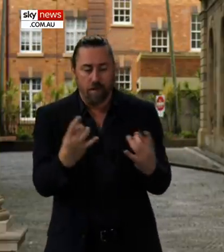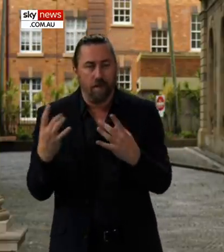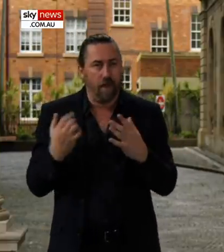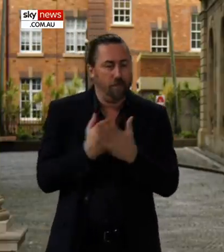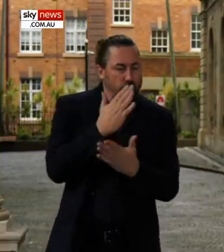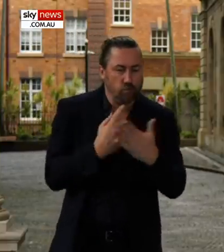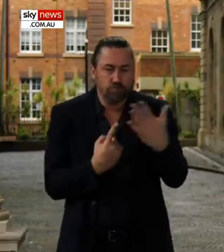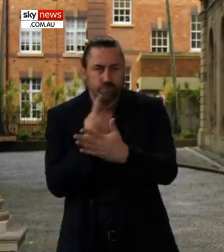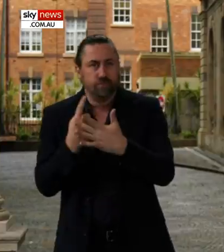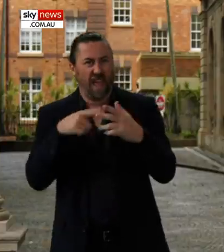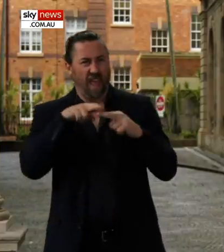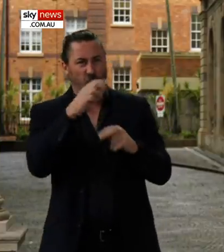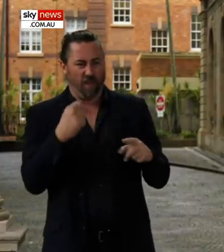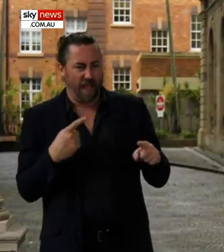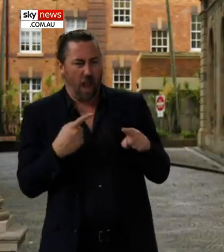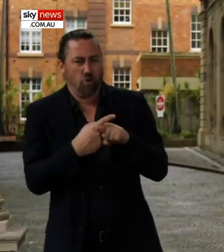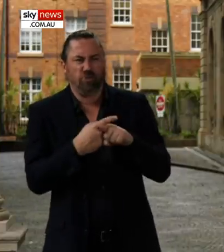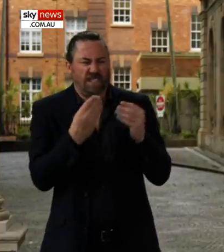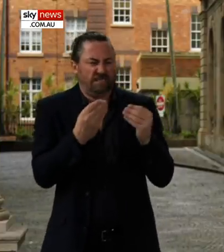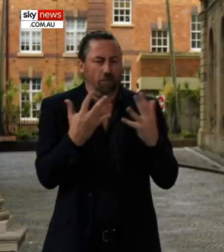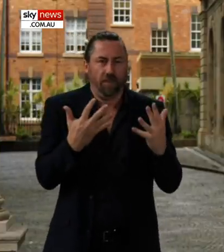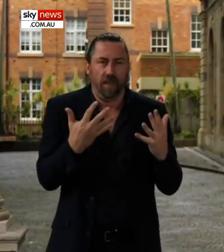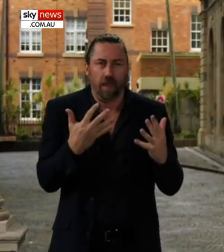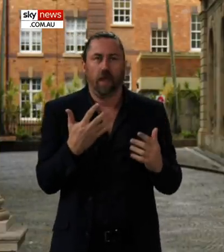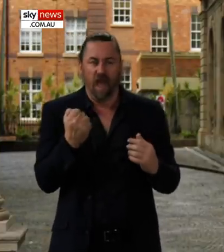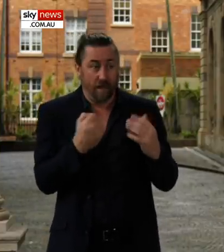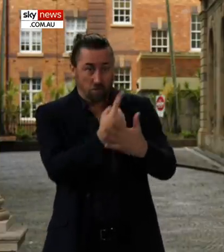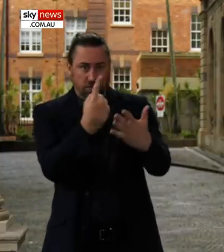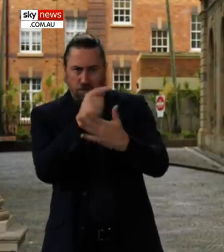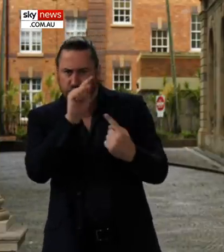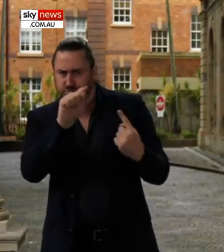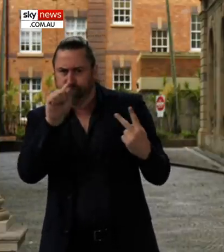of people react to the AstraZeneca, that we are letting